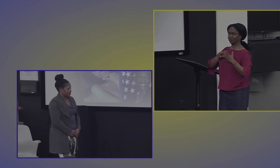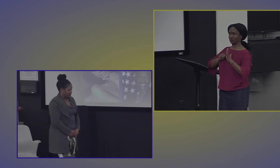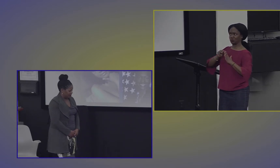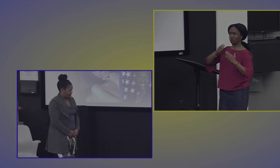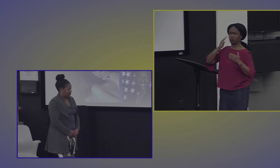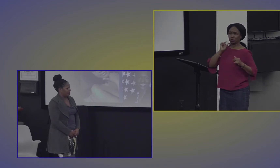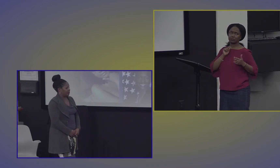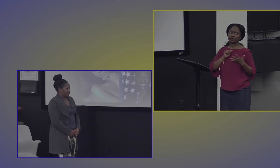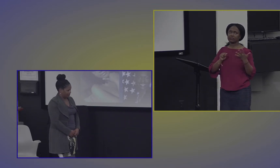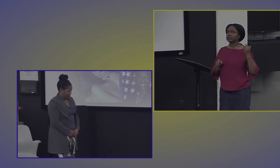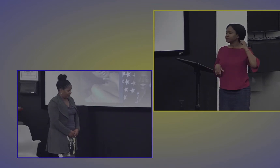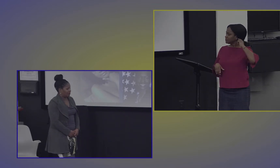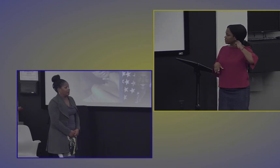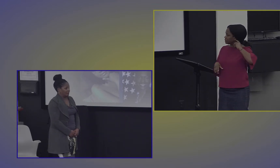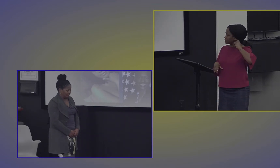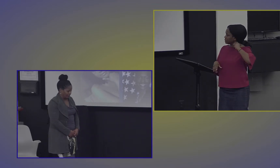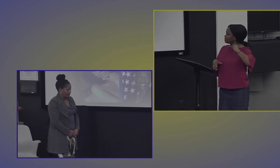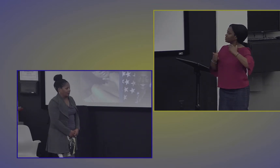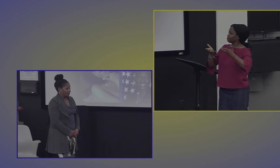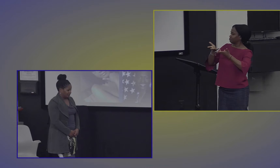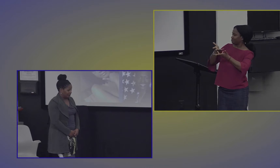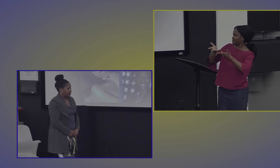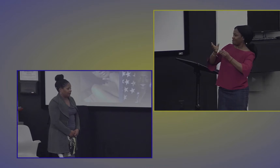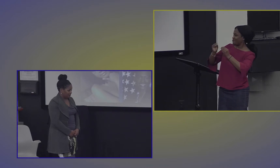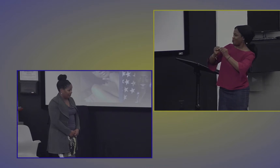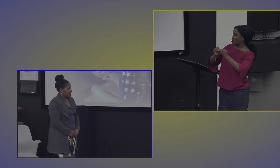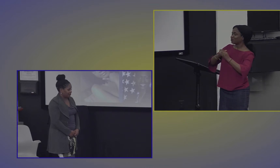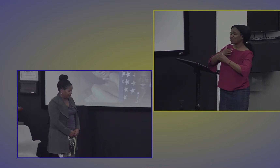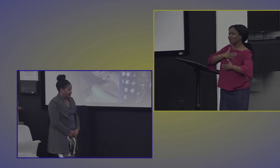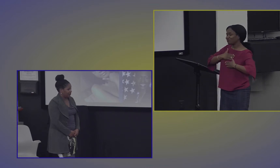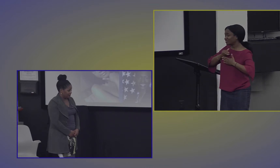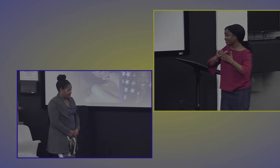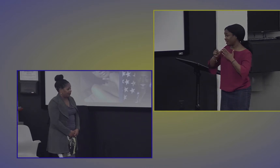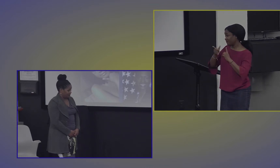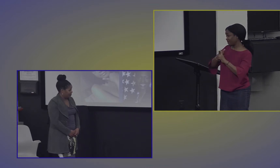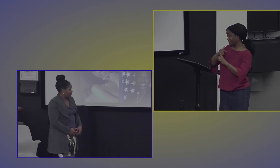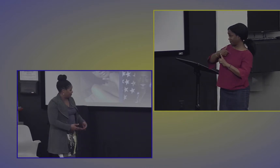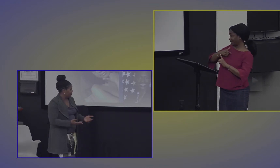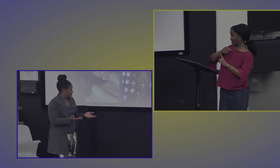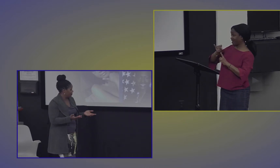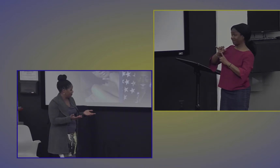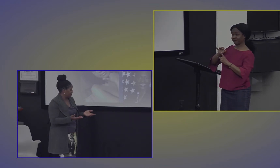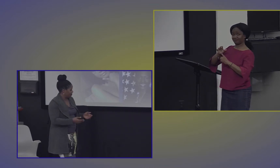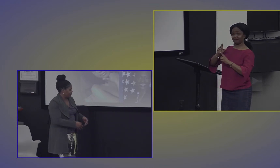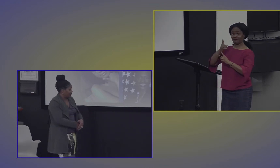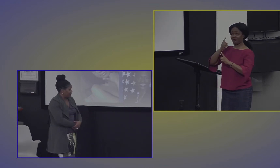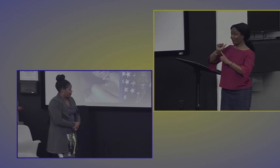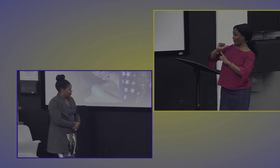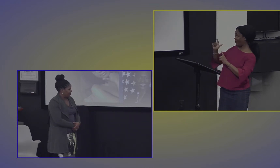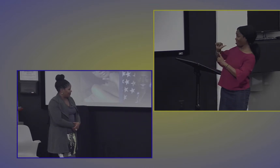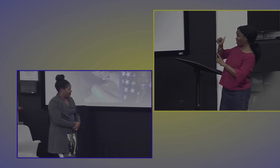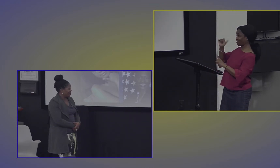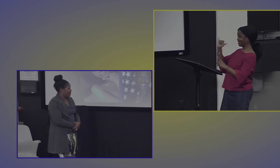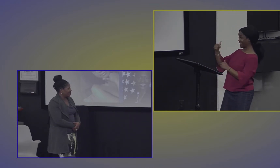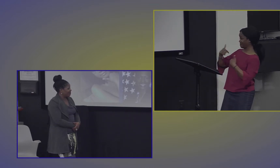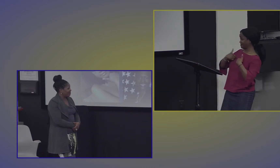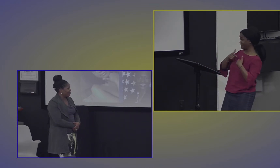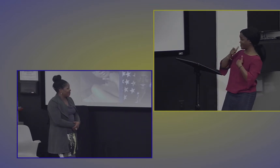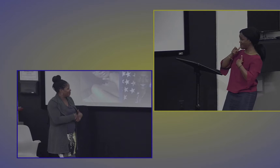your study that helped me to mature in my own decision makings, and I look forward to further conversations. And